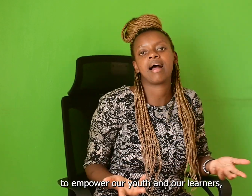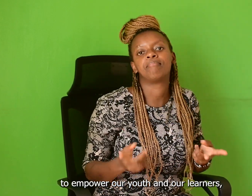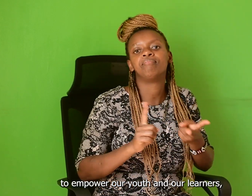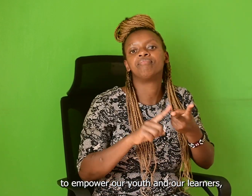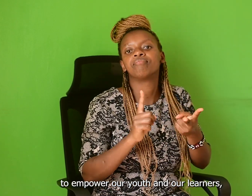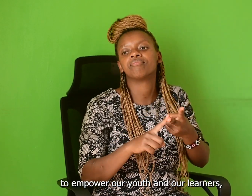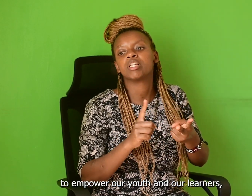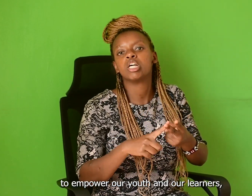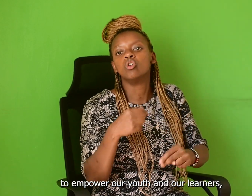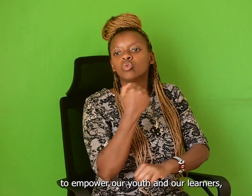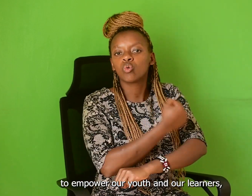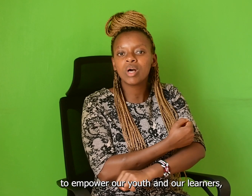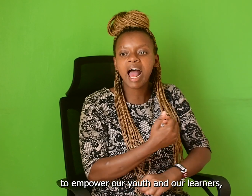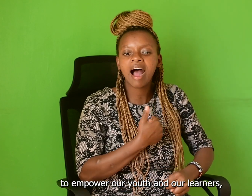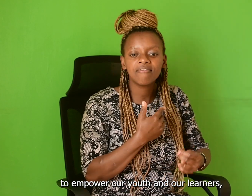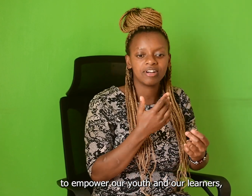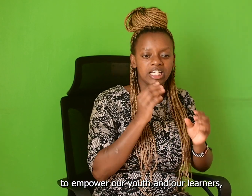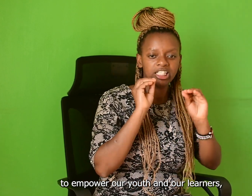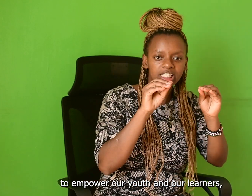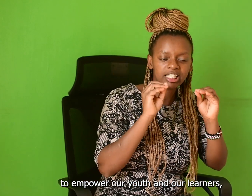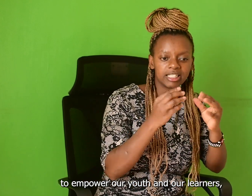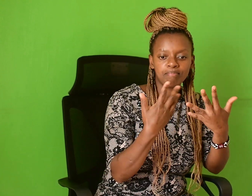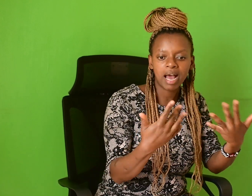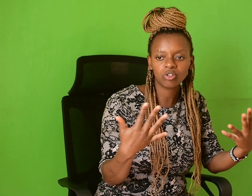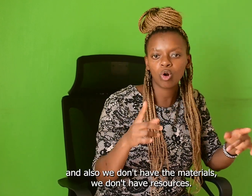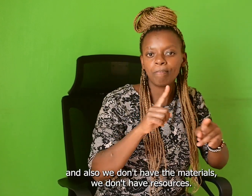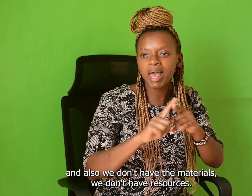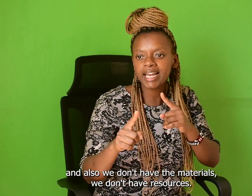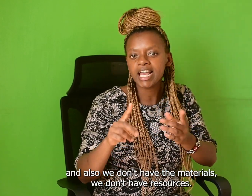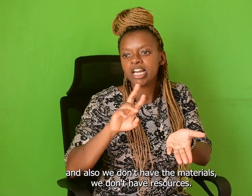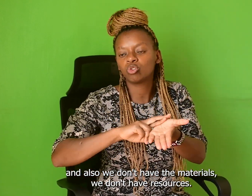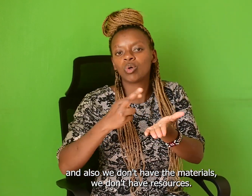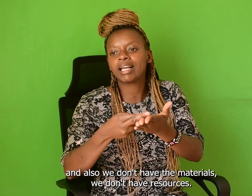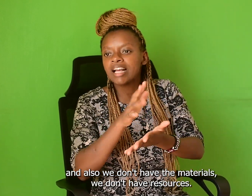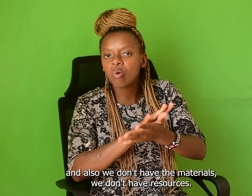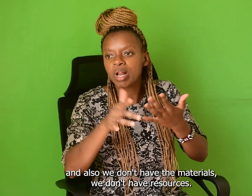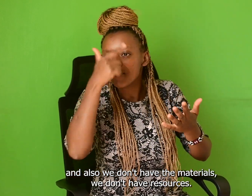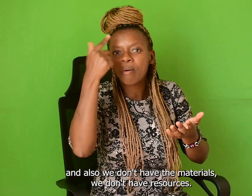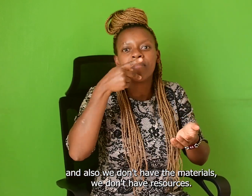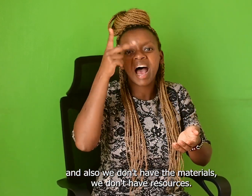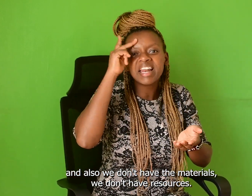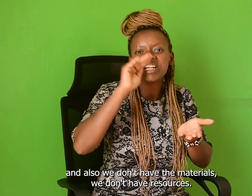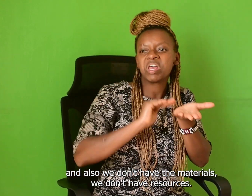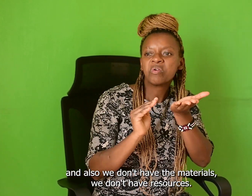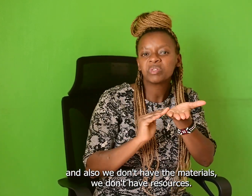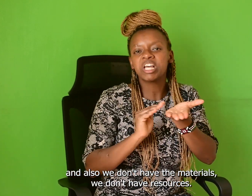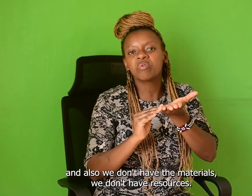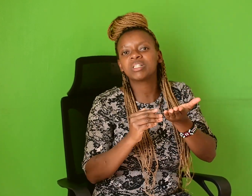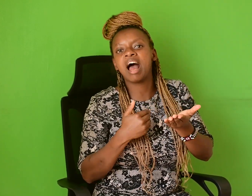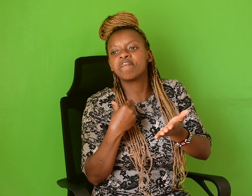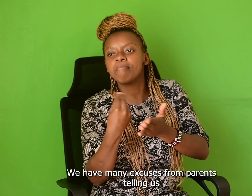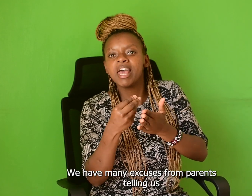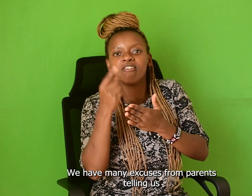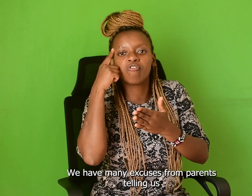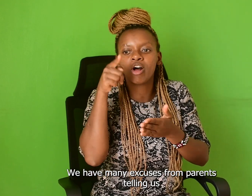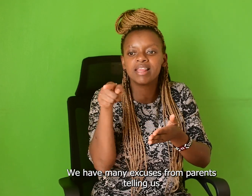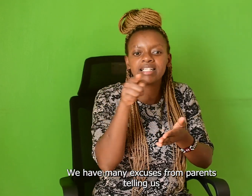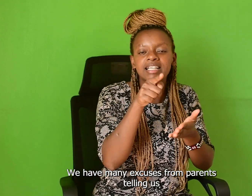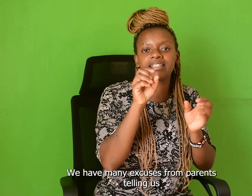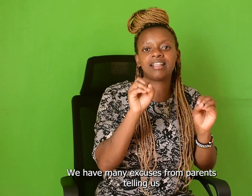empower our youth and our learners. And also we don't have the materials, we don't have resources. We have many excuses